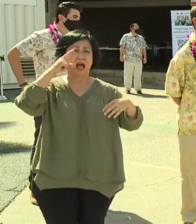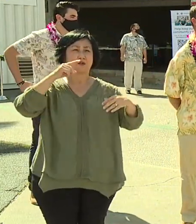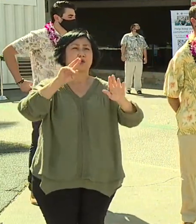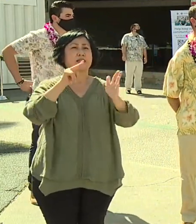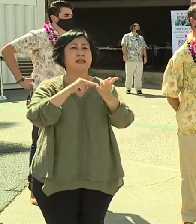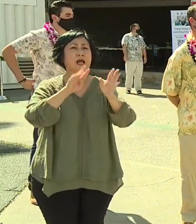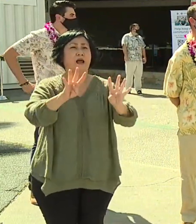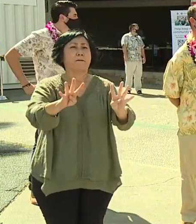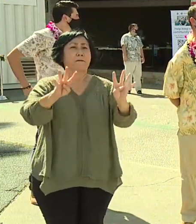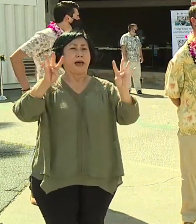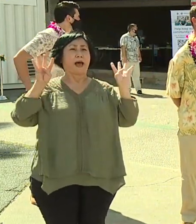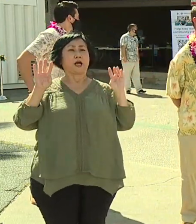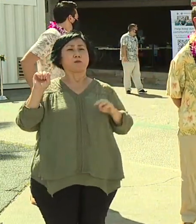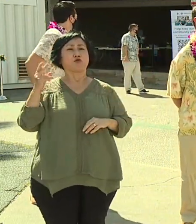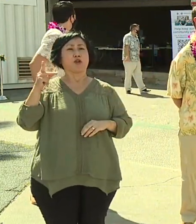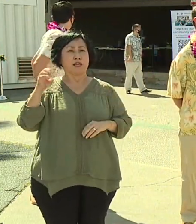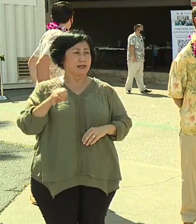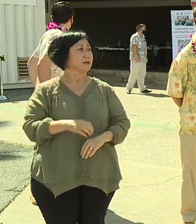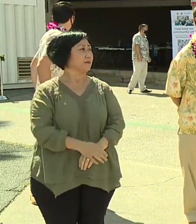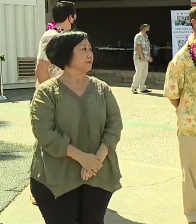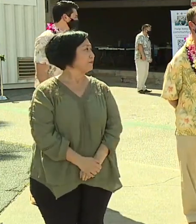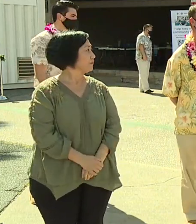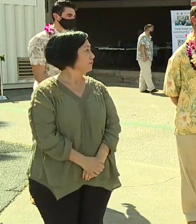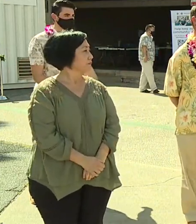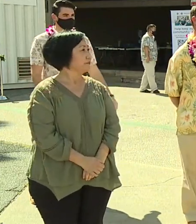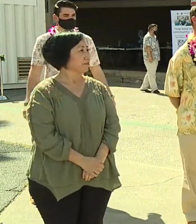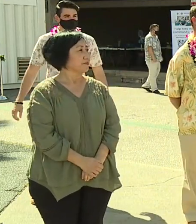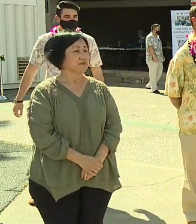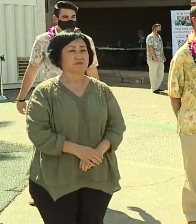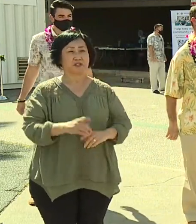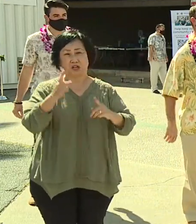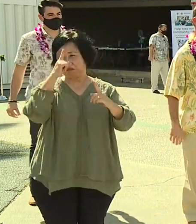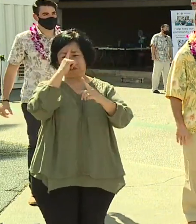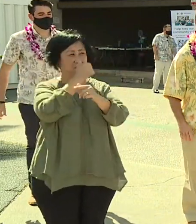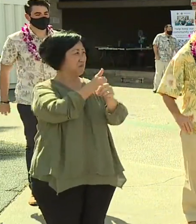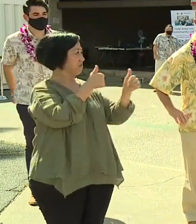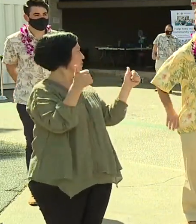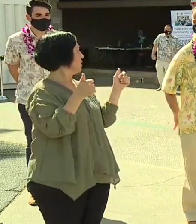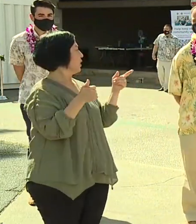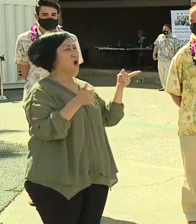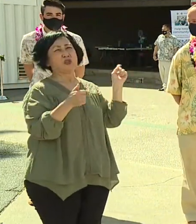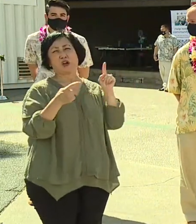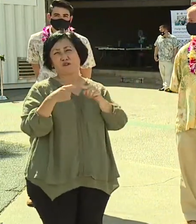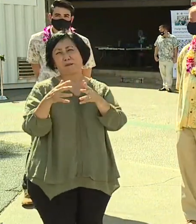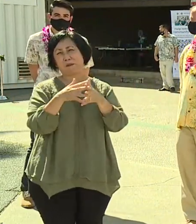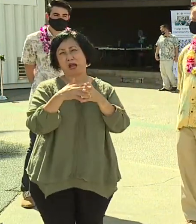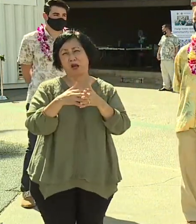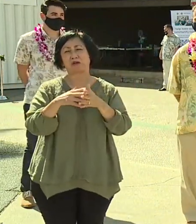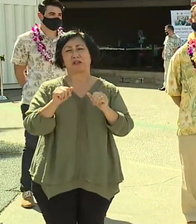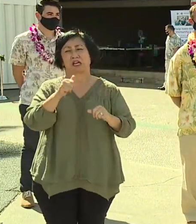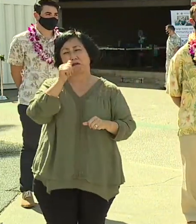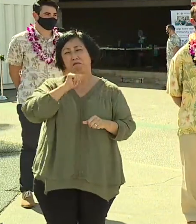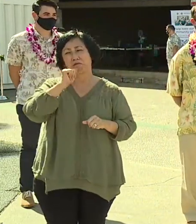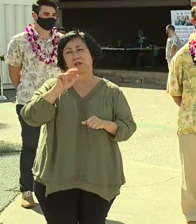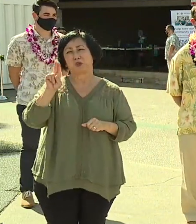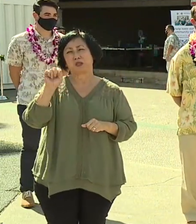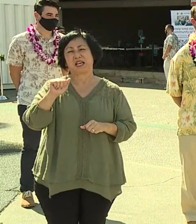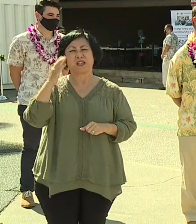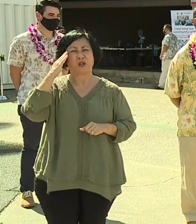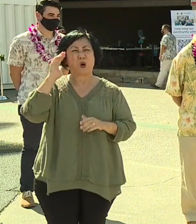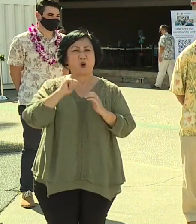Unless they want to, if they want to stand, it's fine. Okay. If they want to stand, us. Yeah. They're from America. They can handle the heat, the